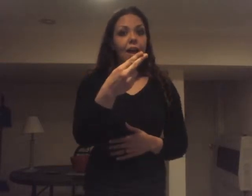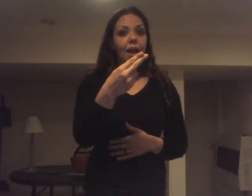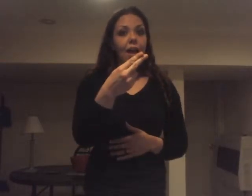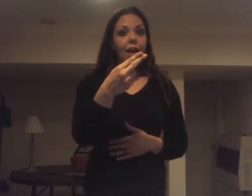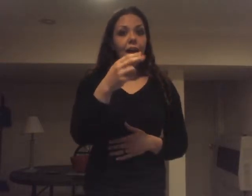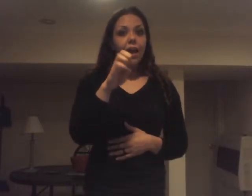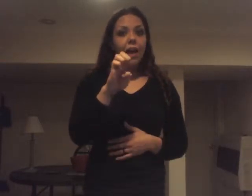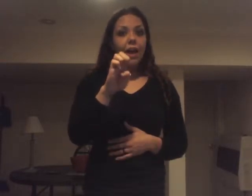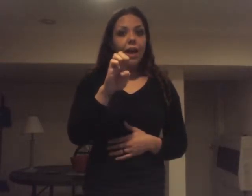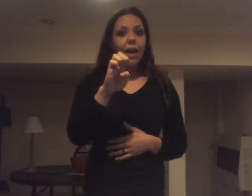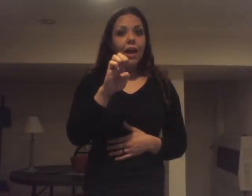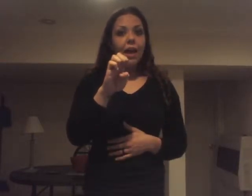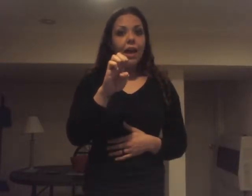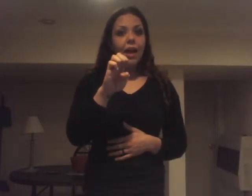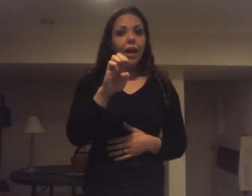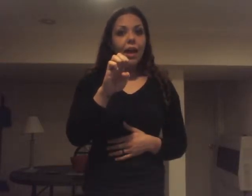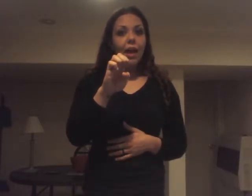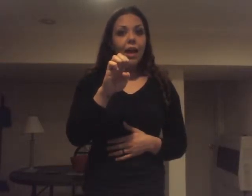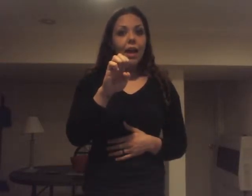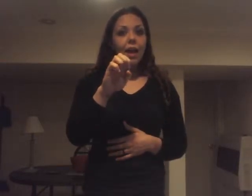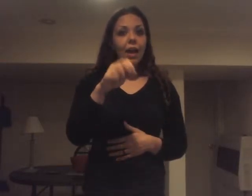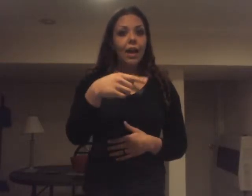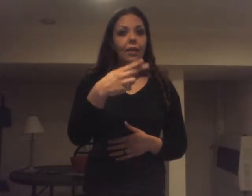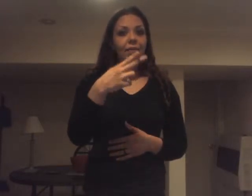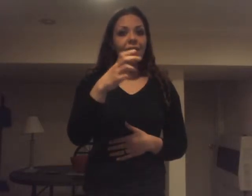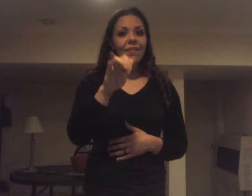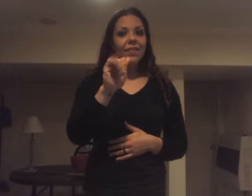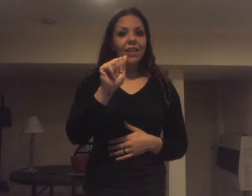attraction to pubescent adolescents, young